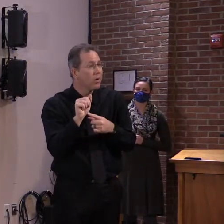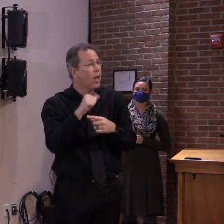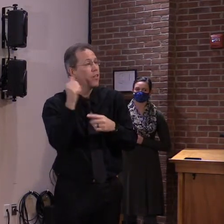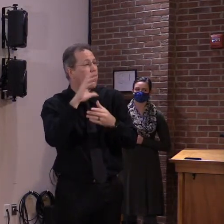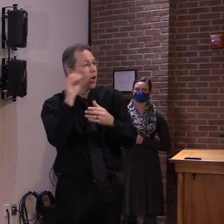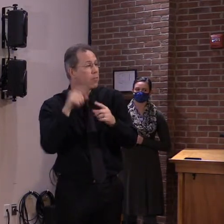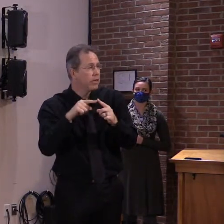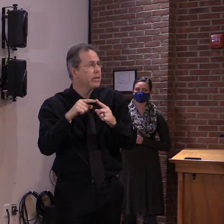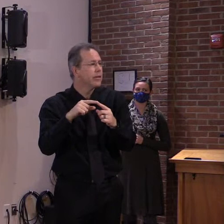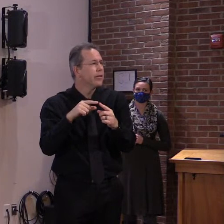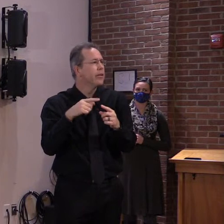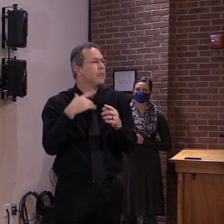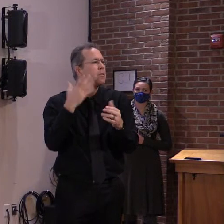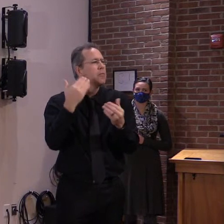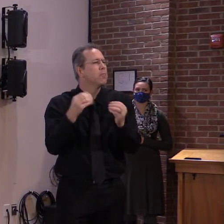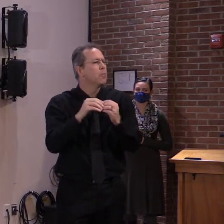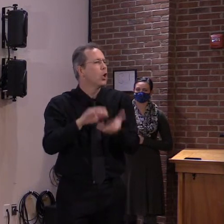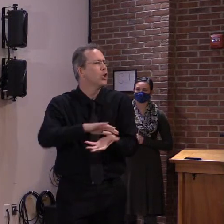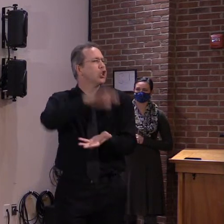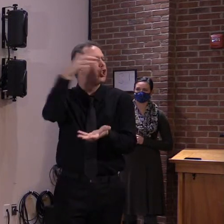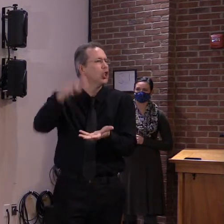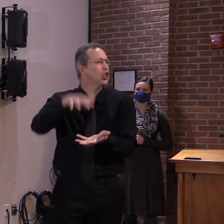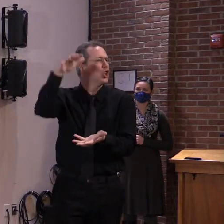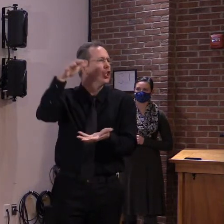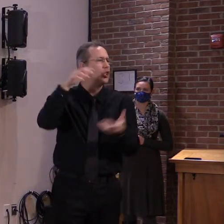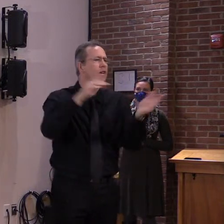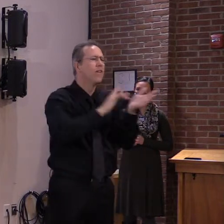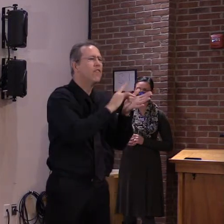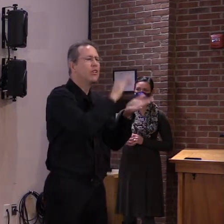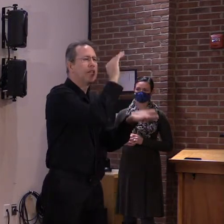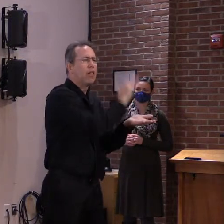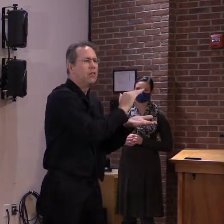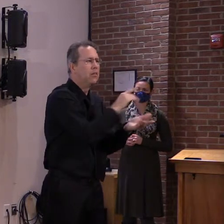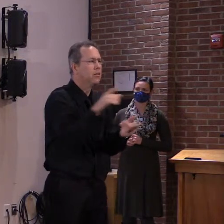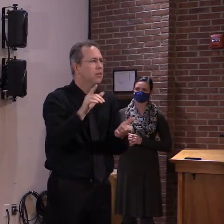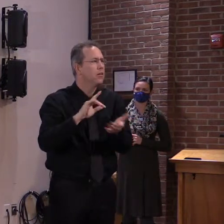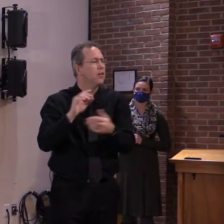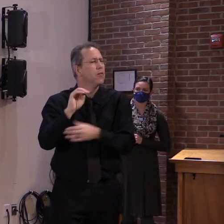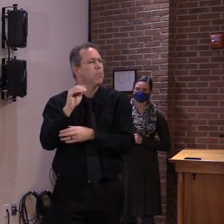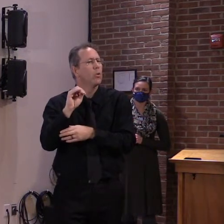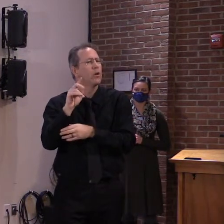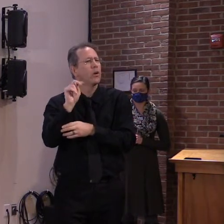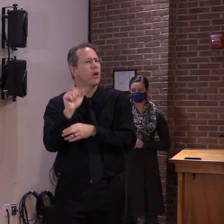have of Pfizer in terms of what's ready to be deployed